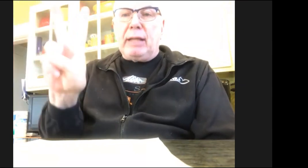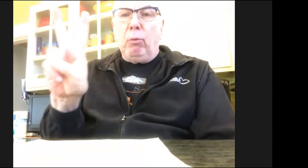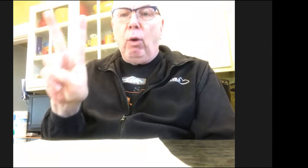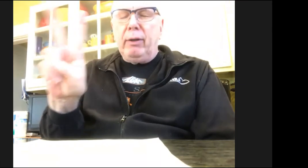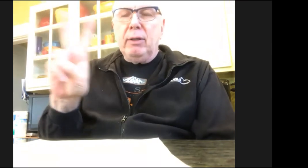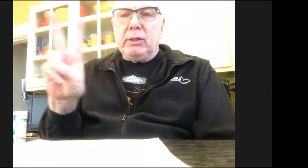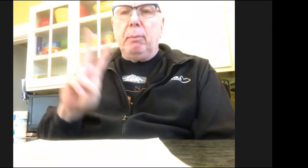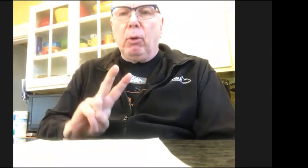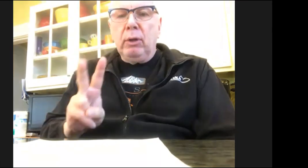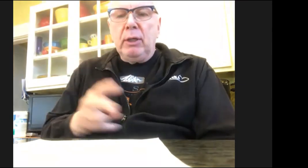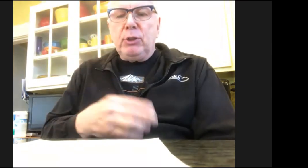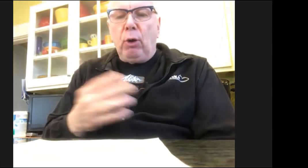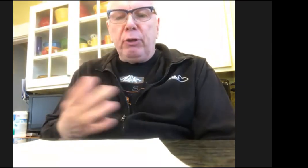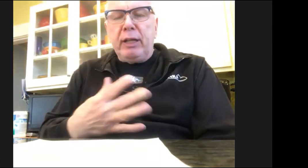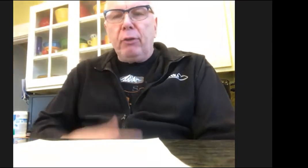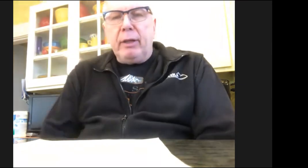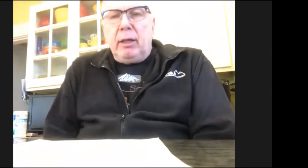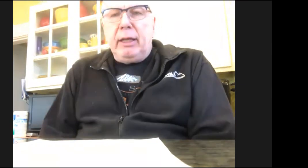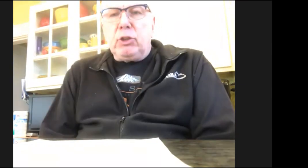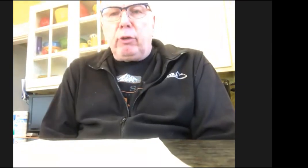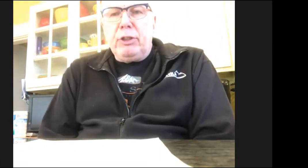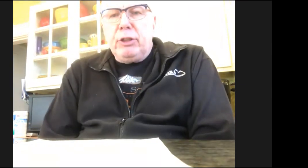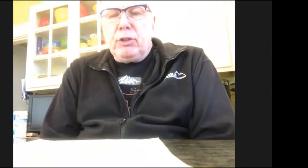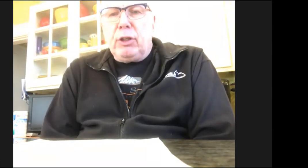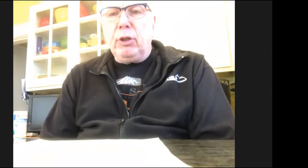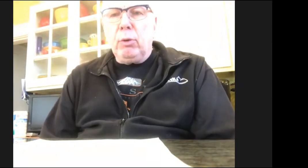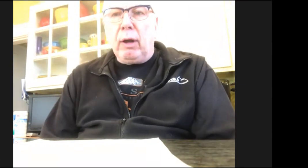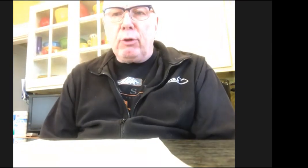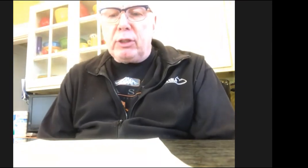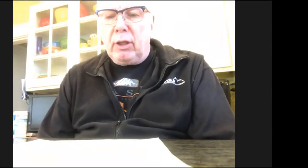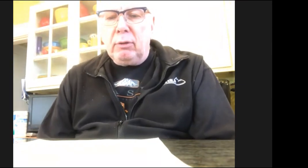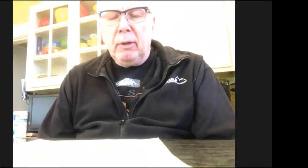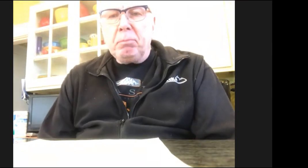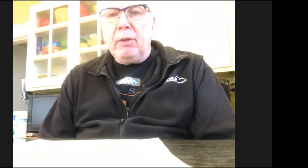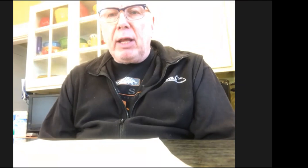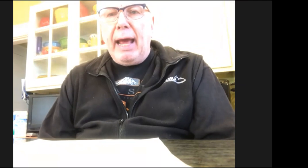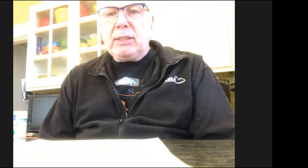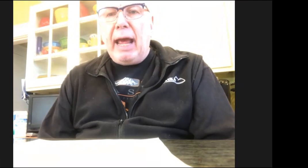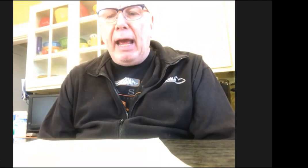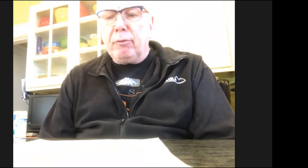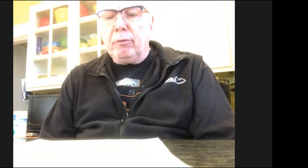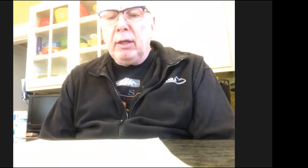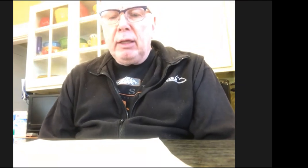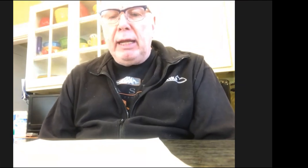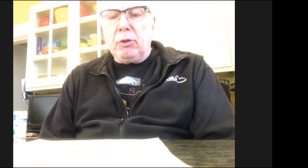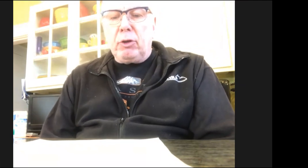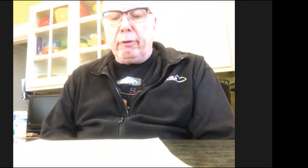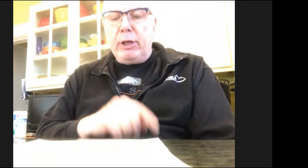that one symbol. So are there any other illustrations that you or others in the class have of either the creation of